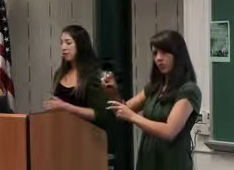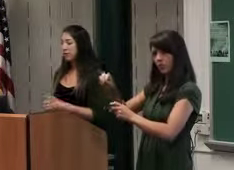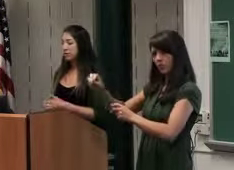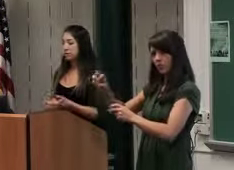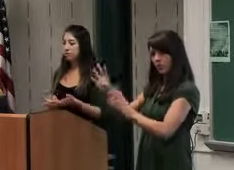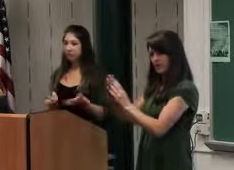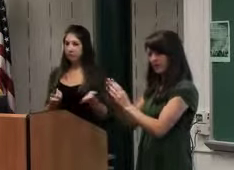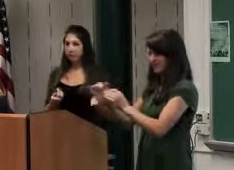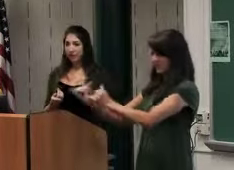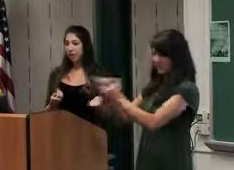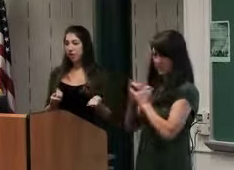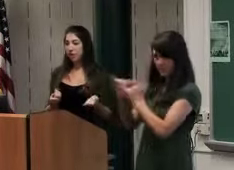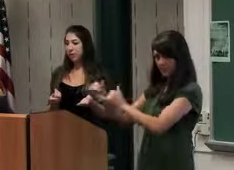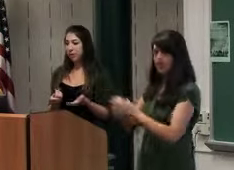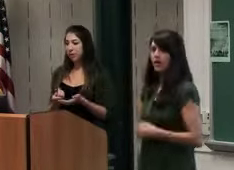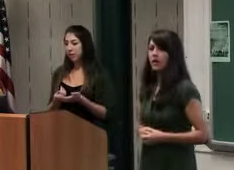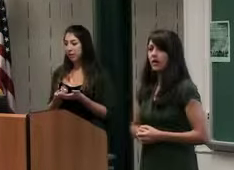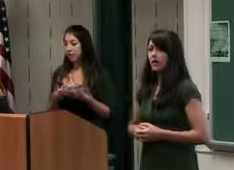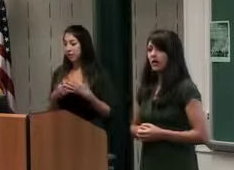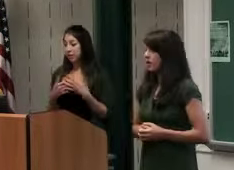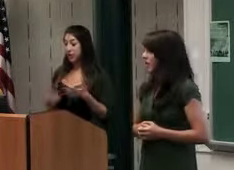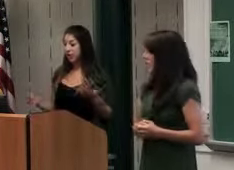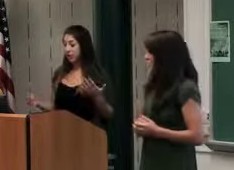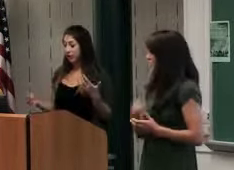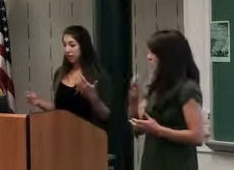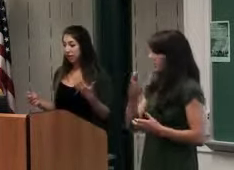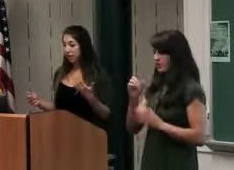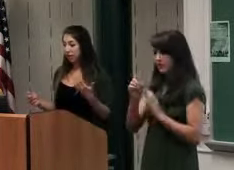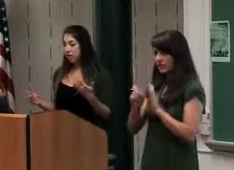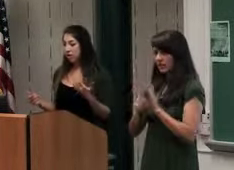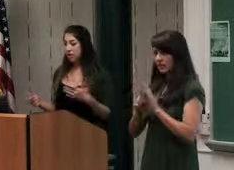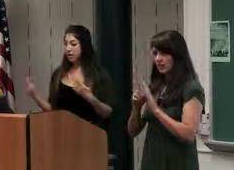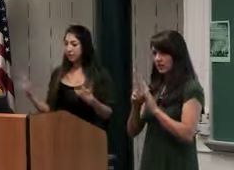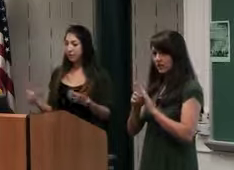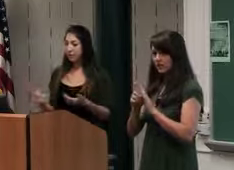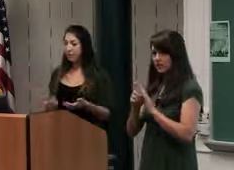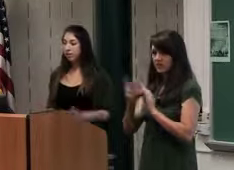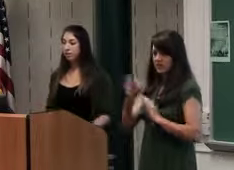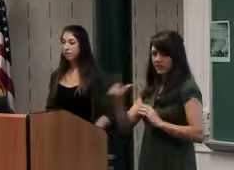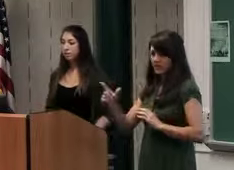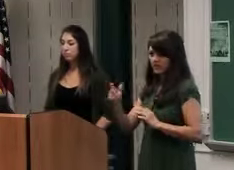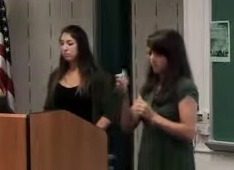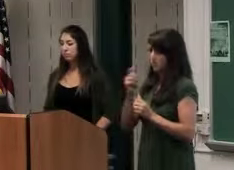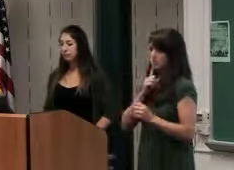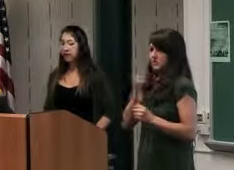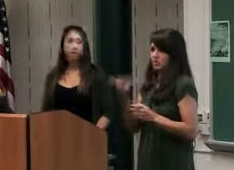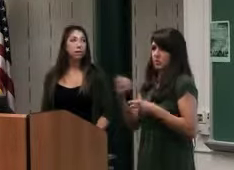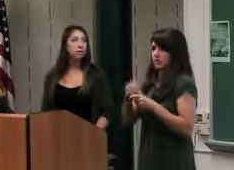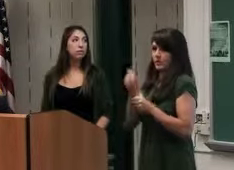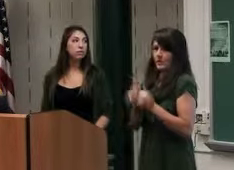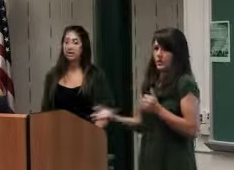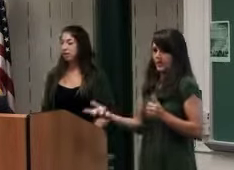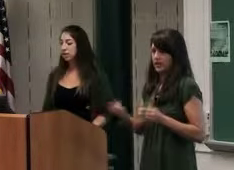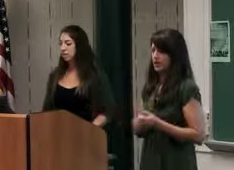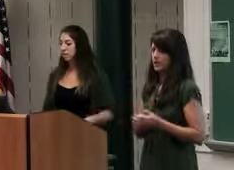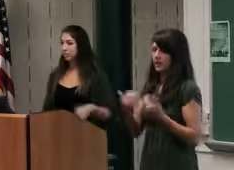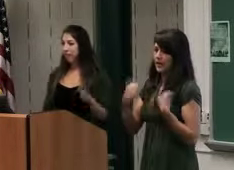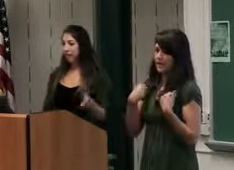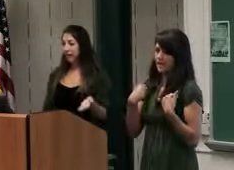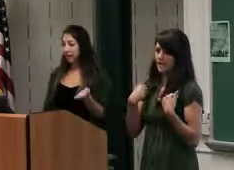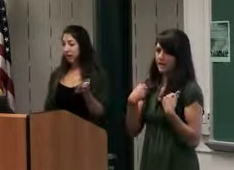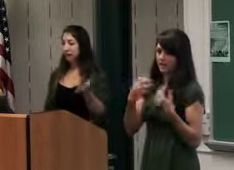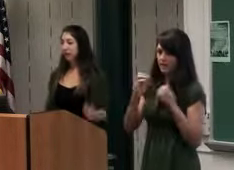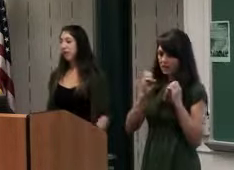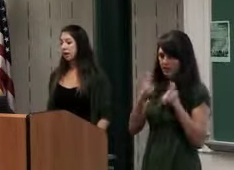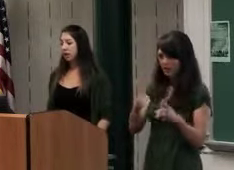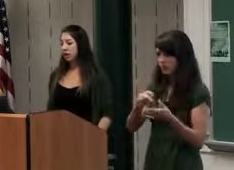C hours, I said freelance, so we basically were able to do everything. We have educational, medical, business,